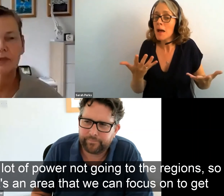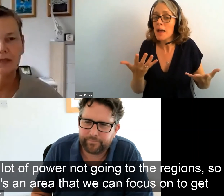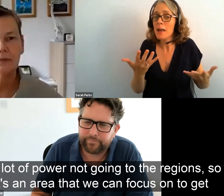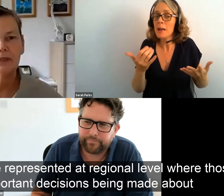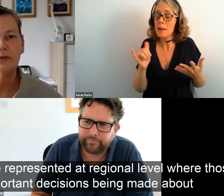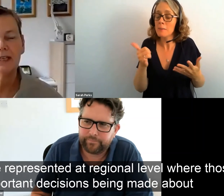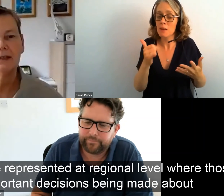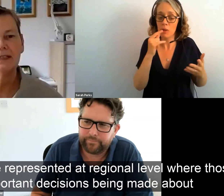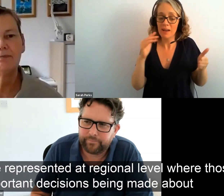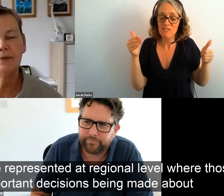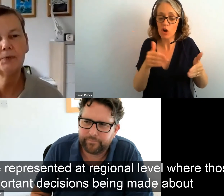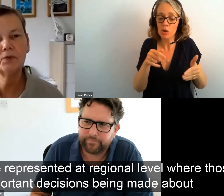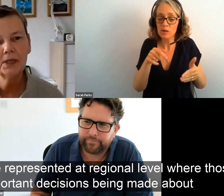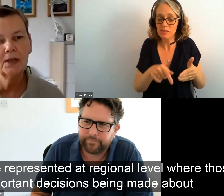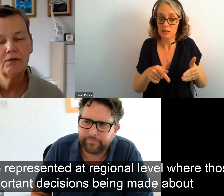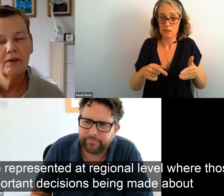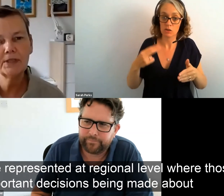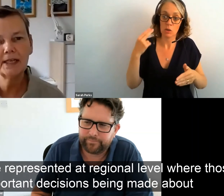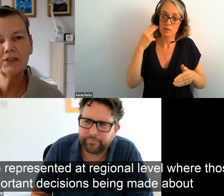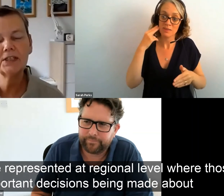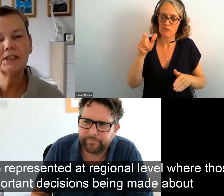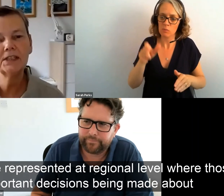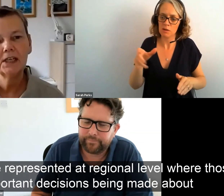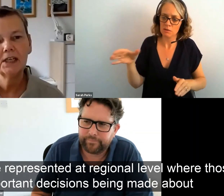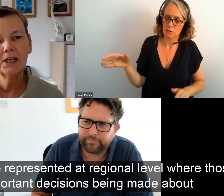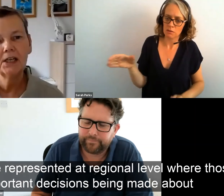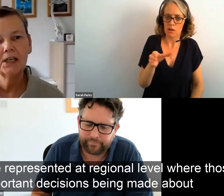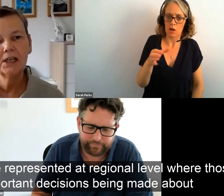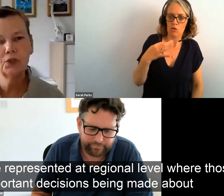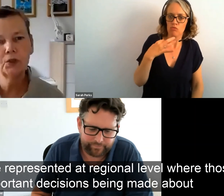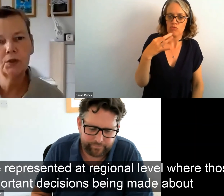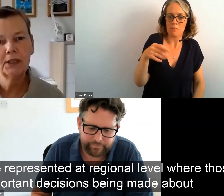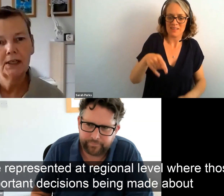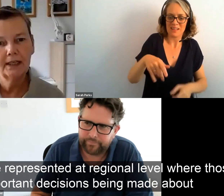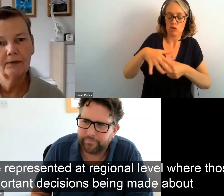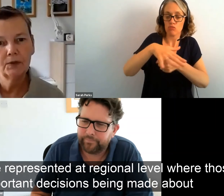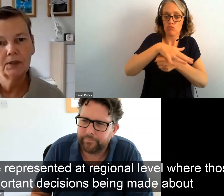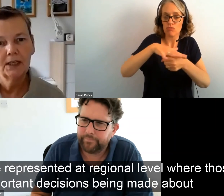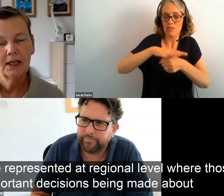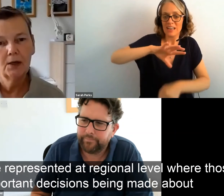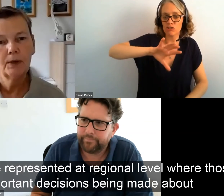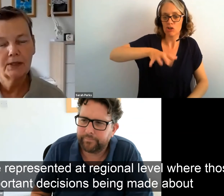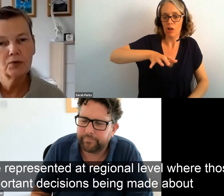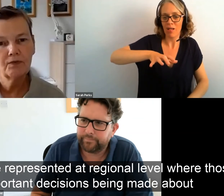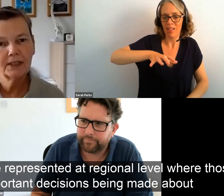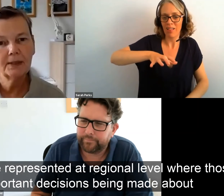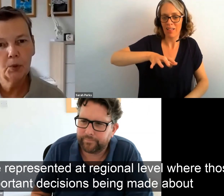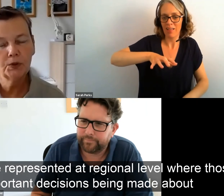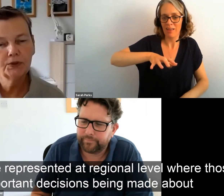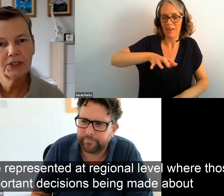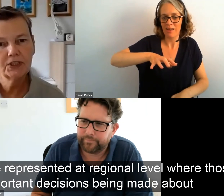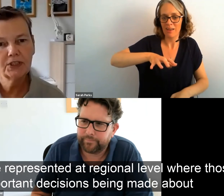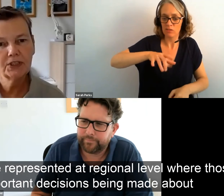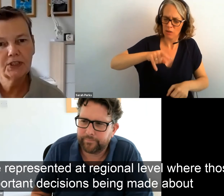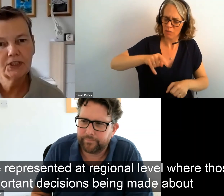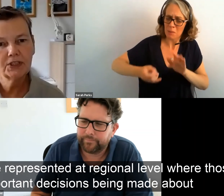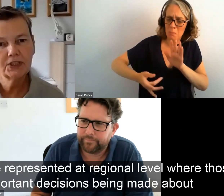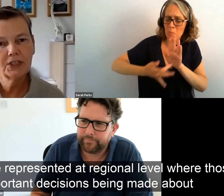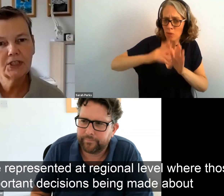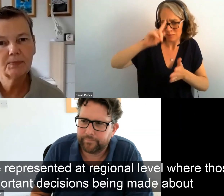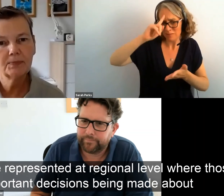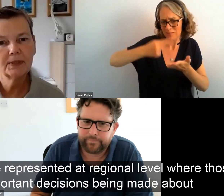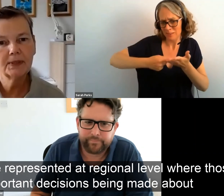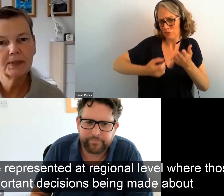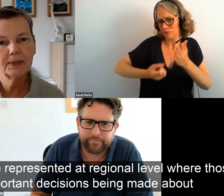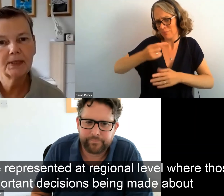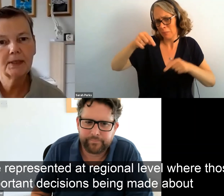get deaf people represented at regional level, where those very important decisions are